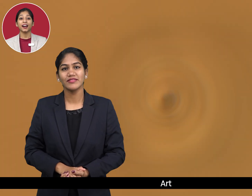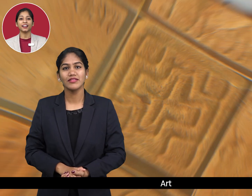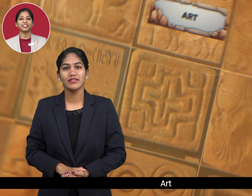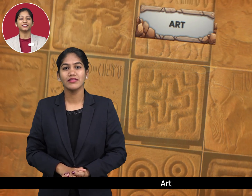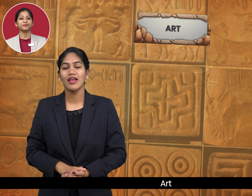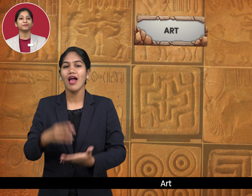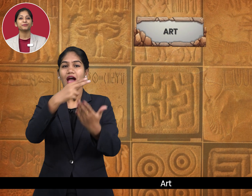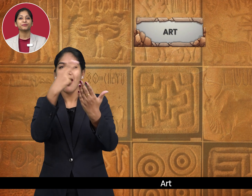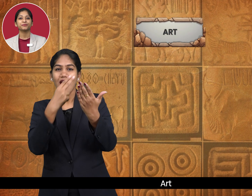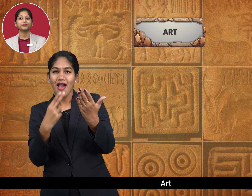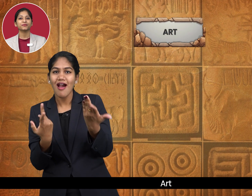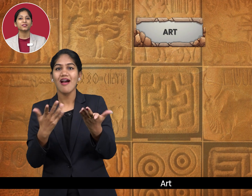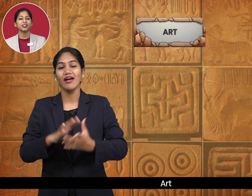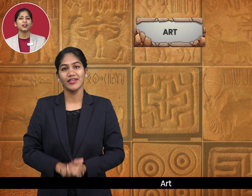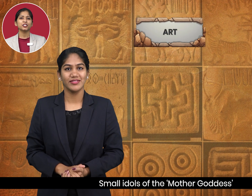Art.